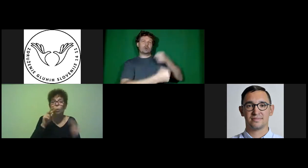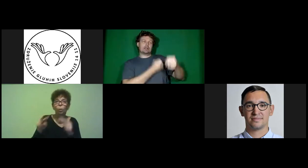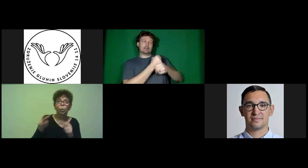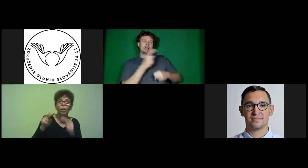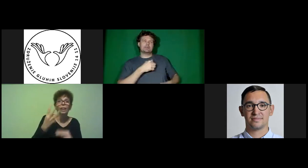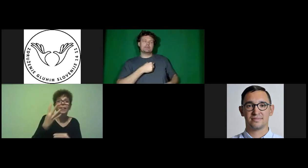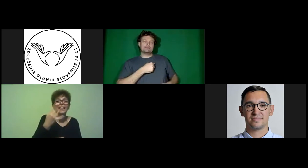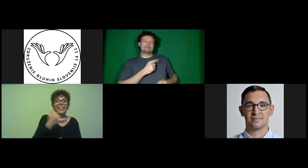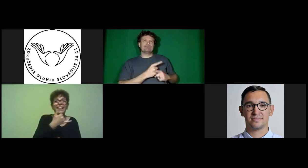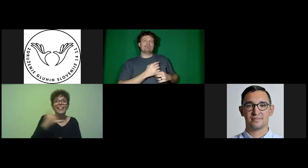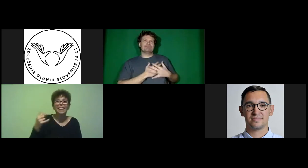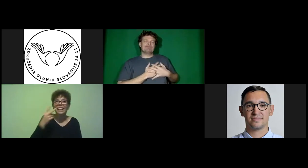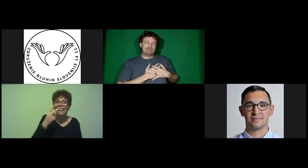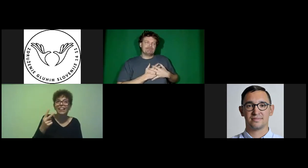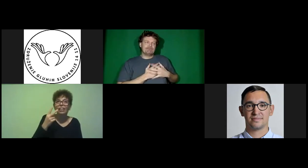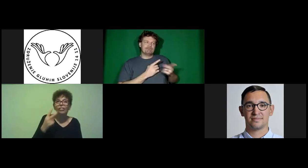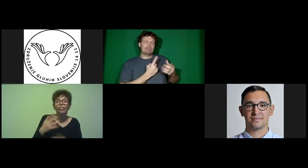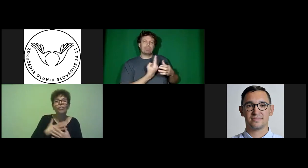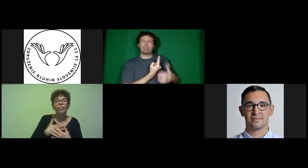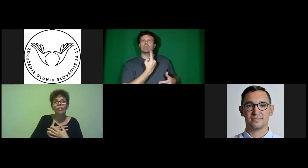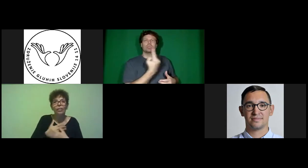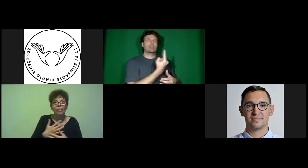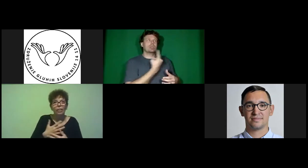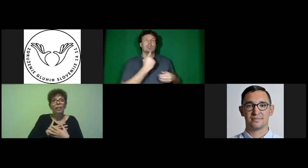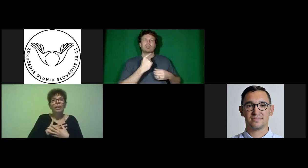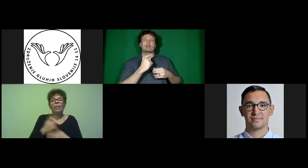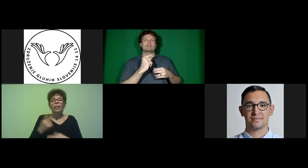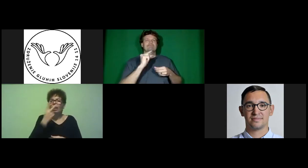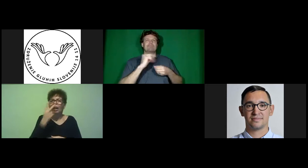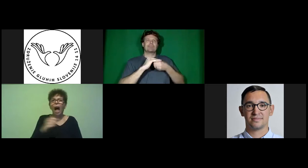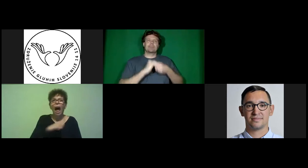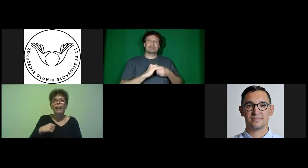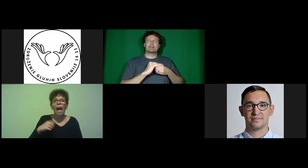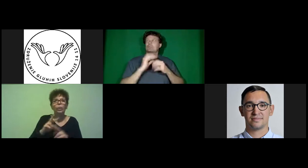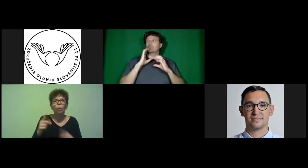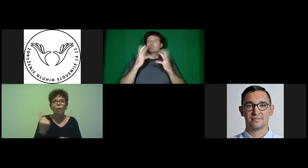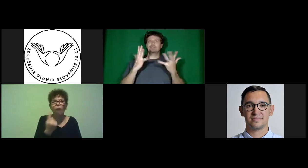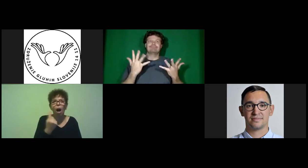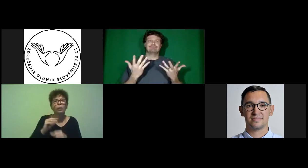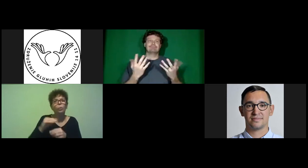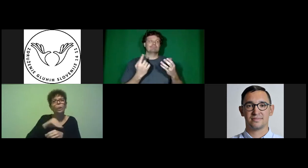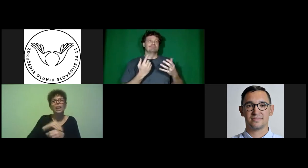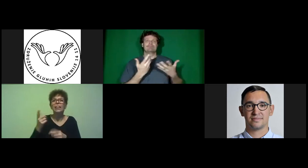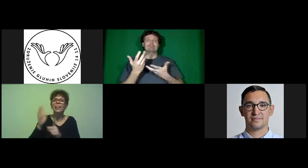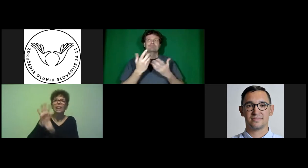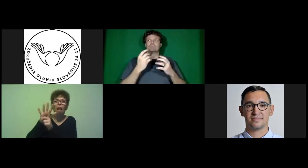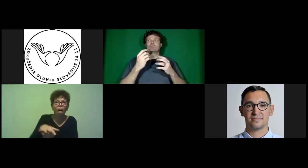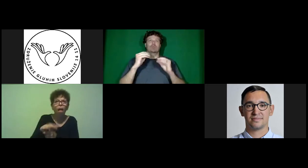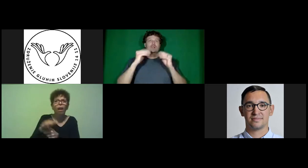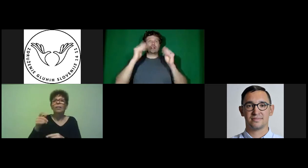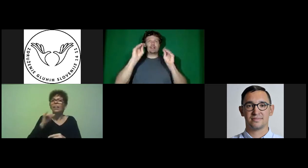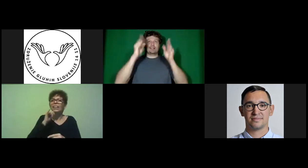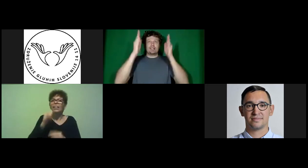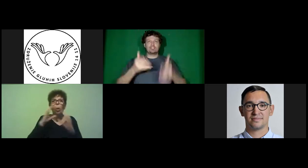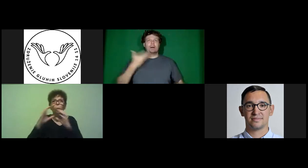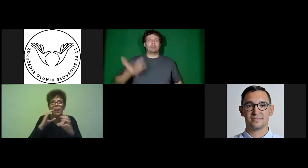And he saw for 4 years how that classmate was suffering, was isolated, a little